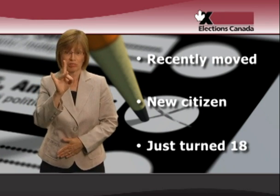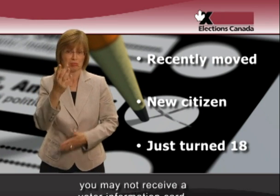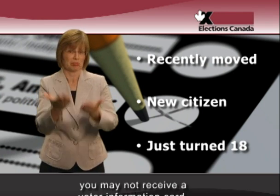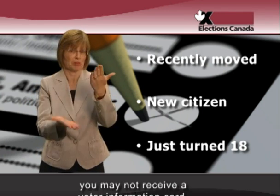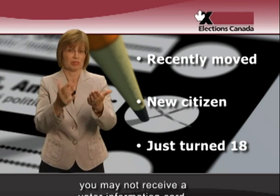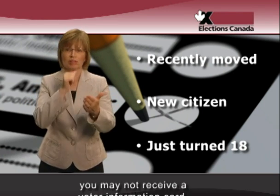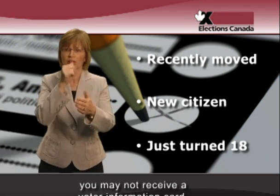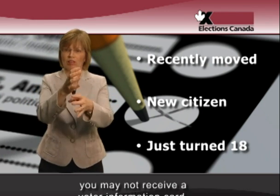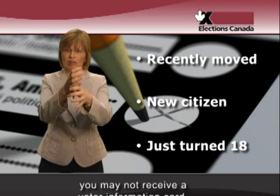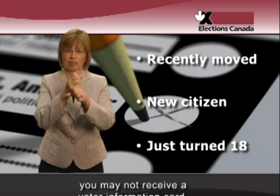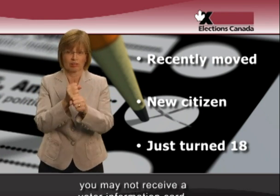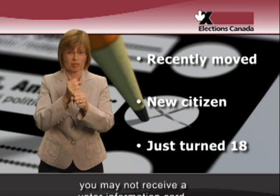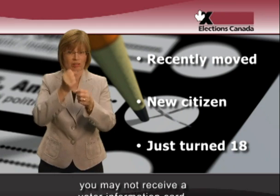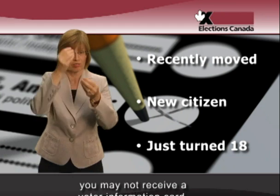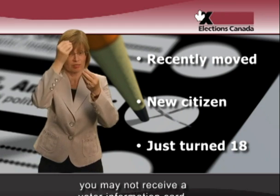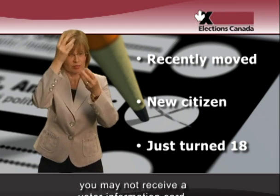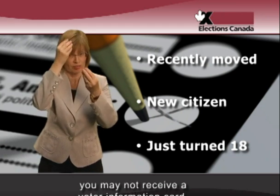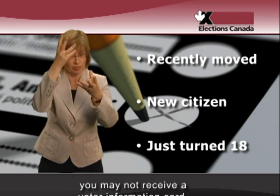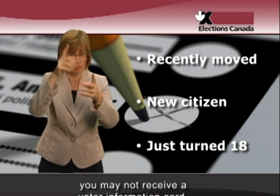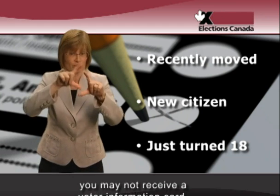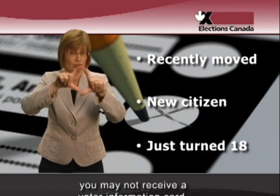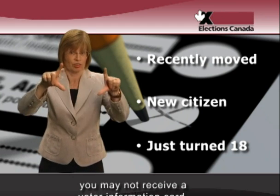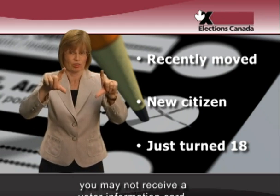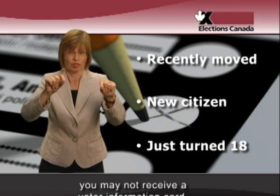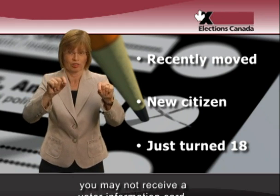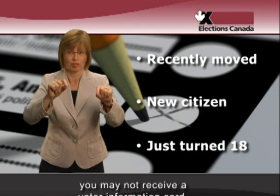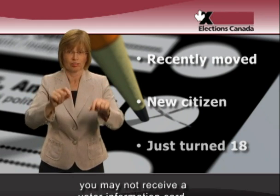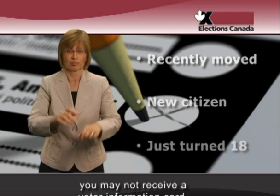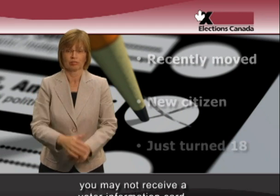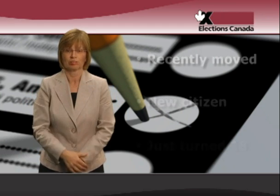you may not receive a voter information card.